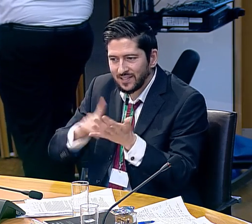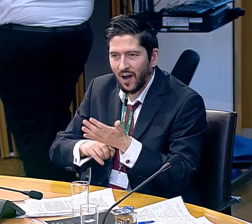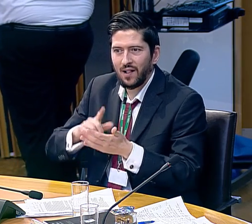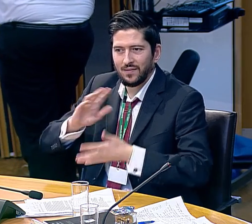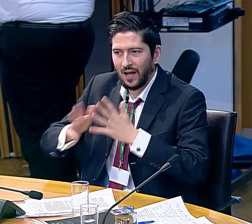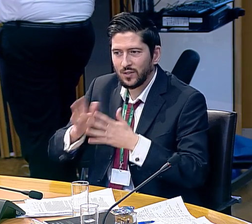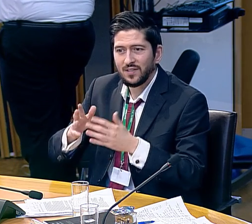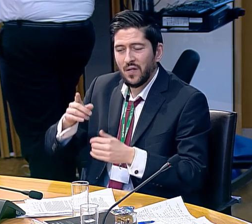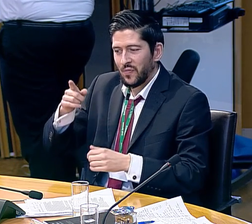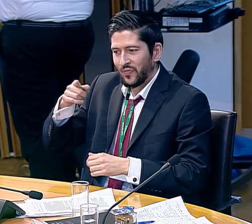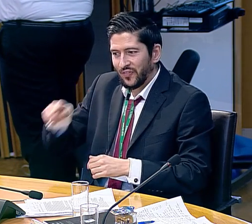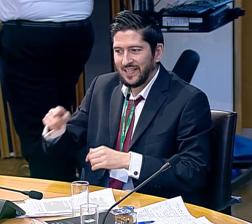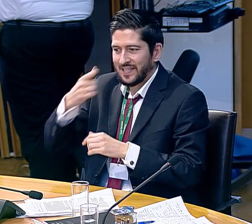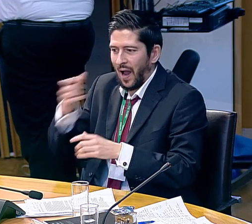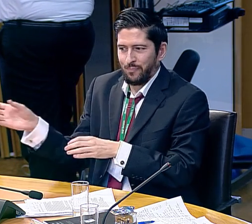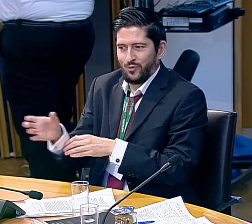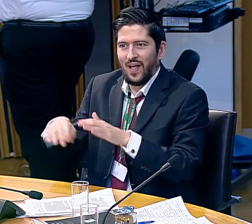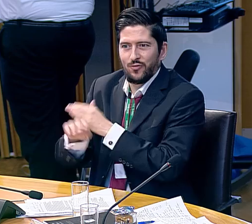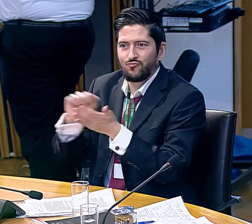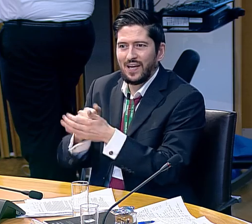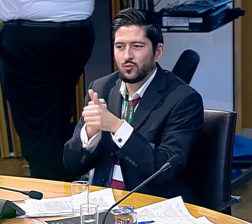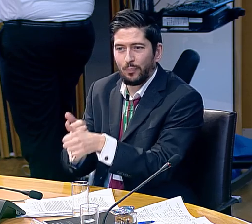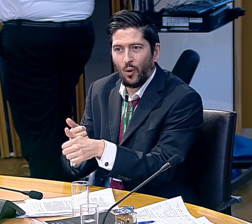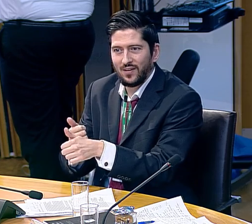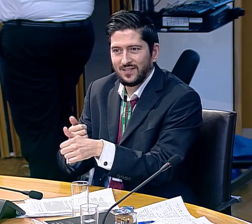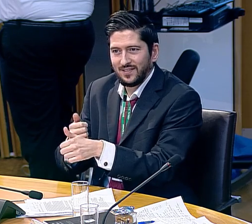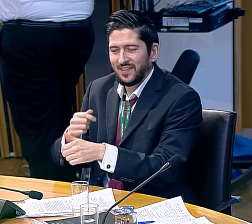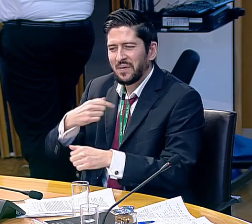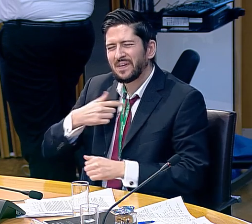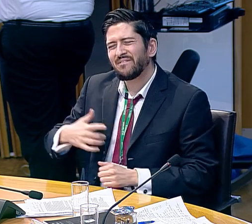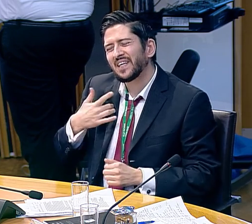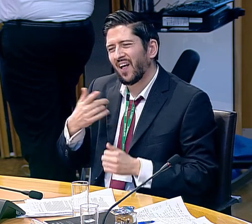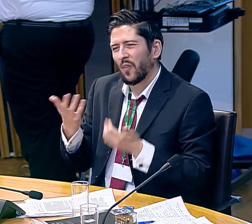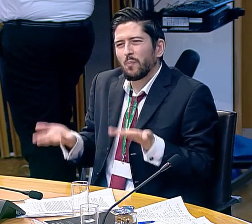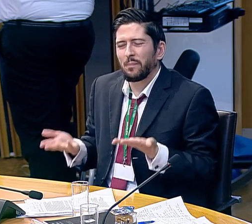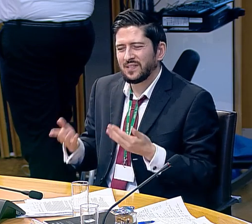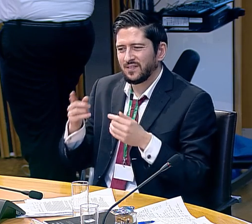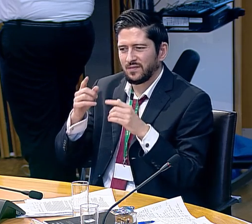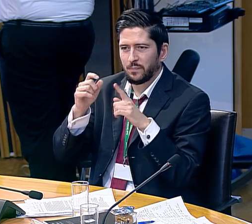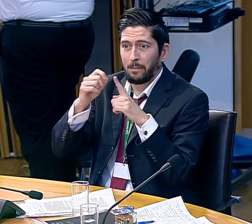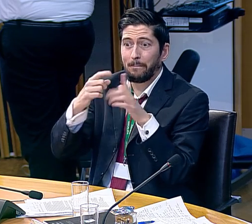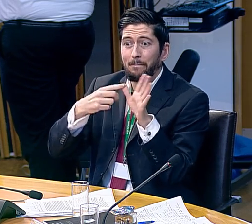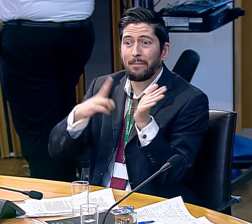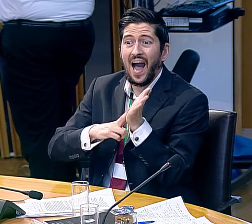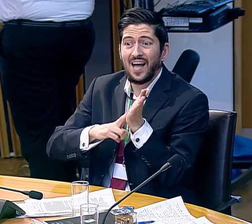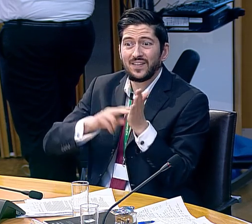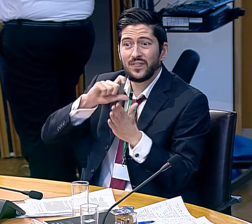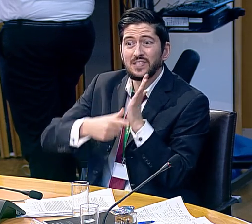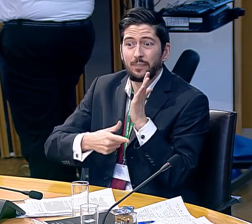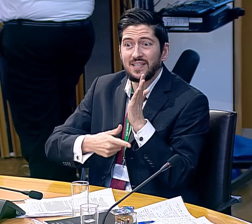and BSL and sign language, and they can put in the appropriate support. I do feel at the moment